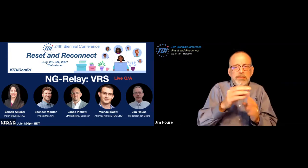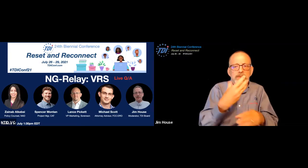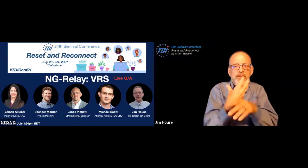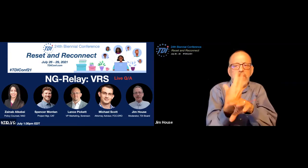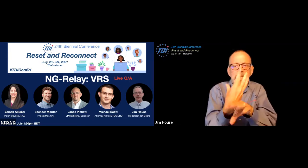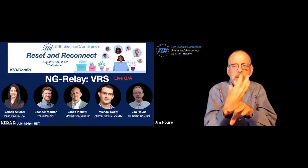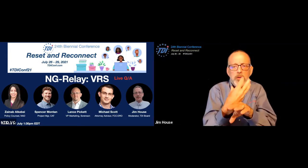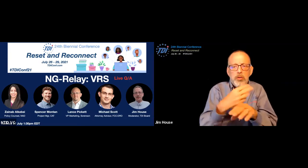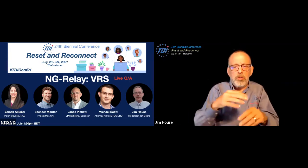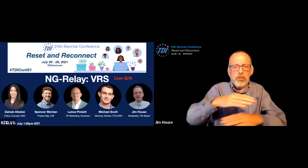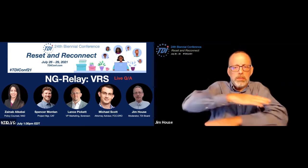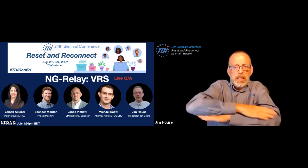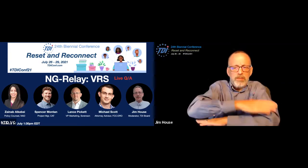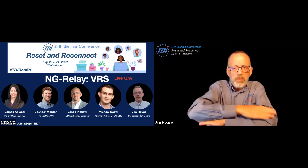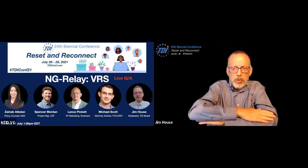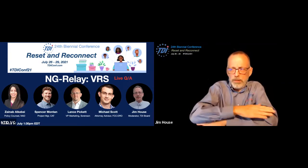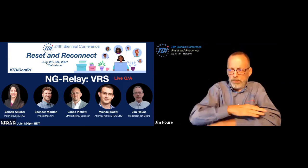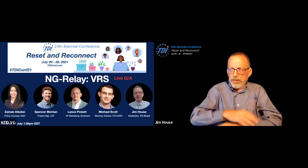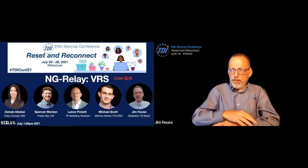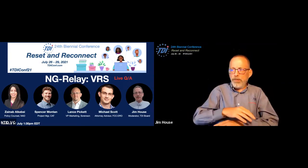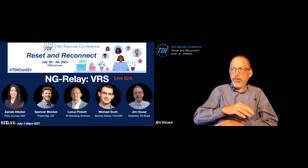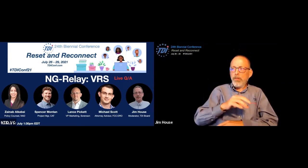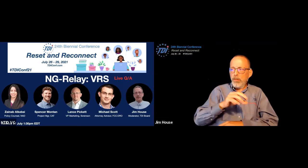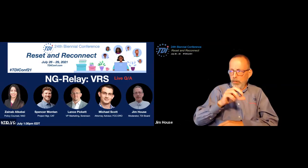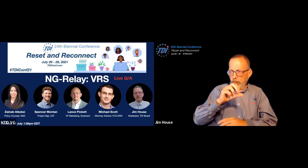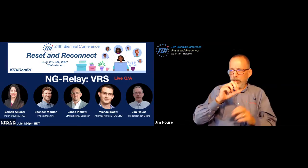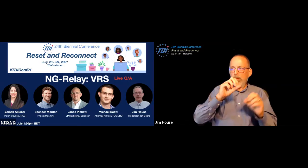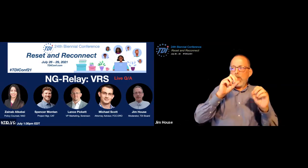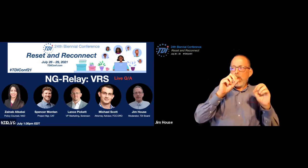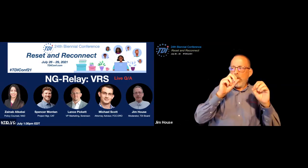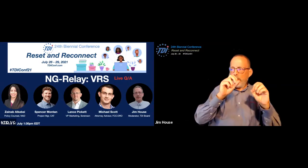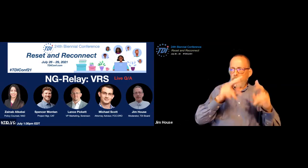who develop video platforms.